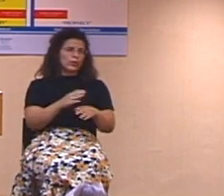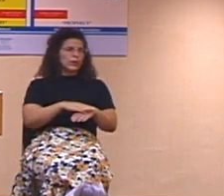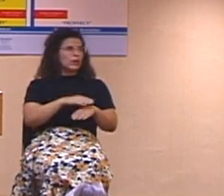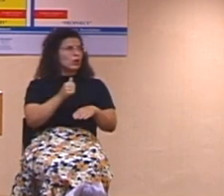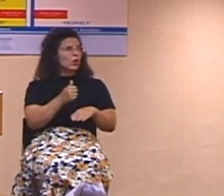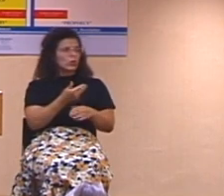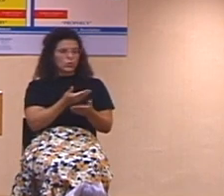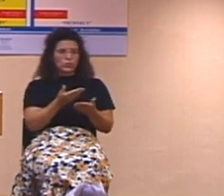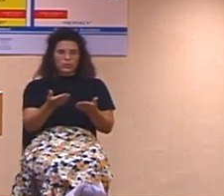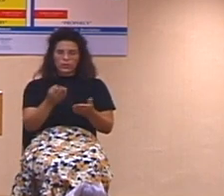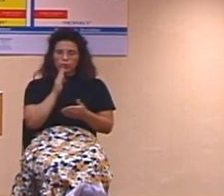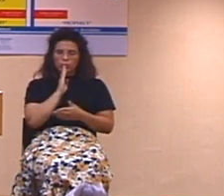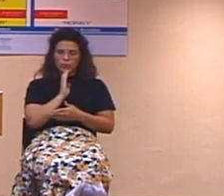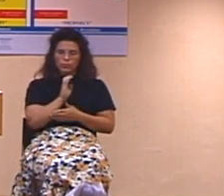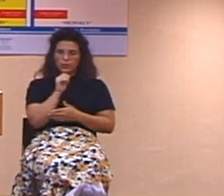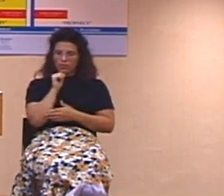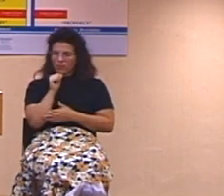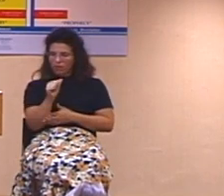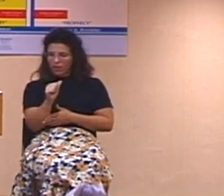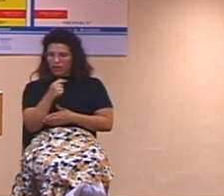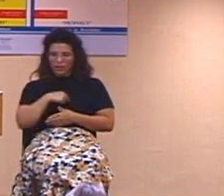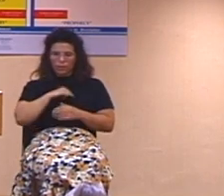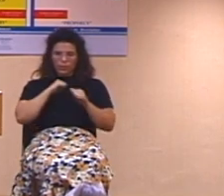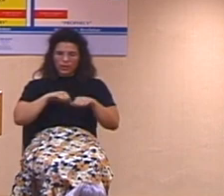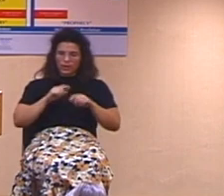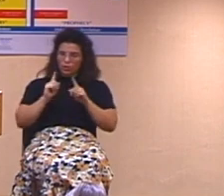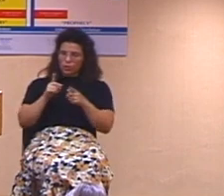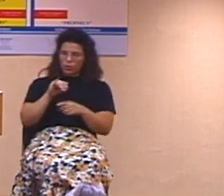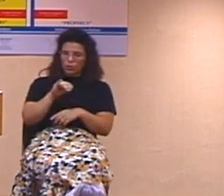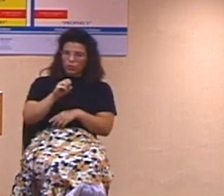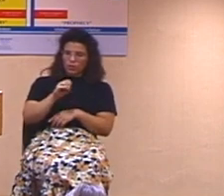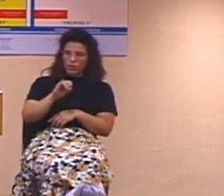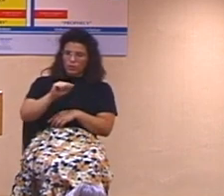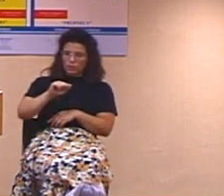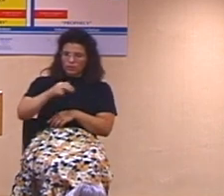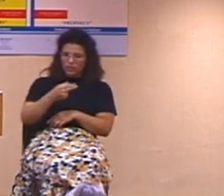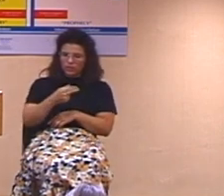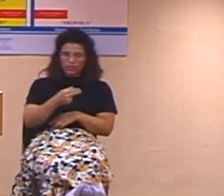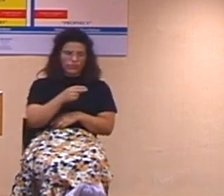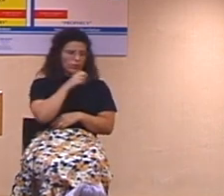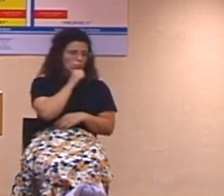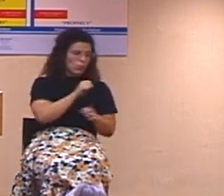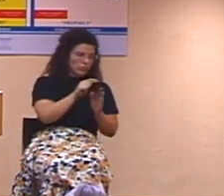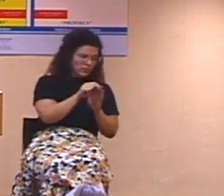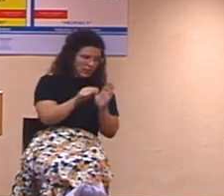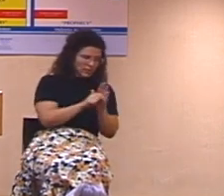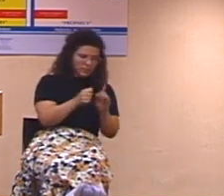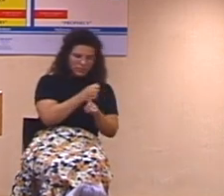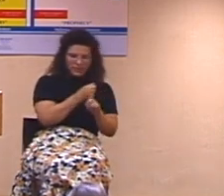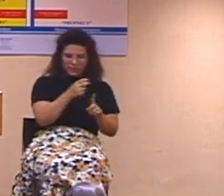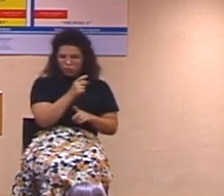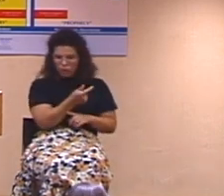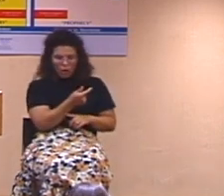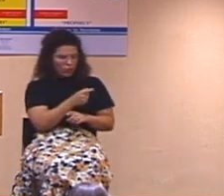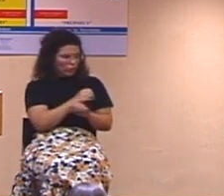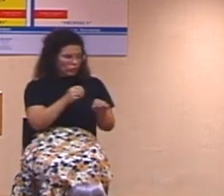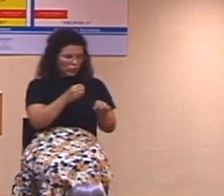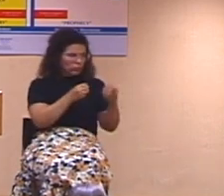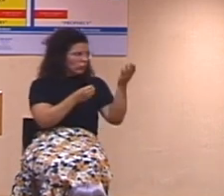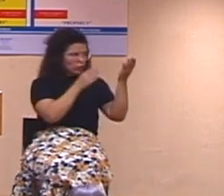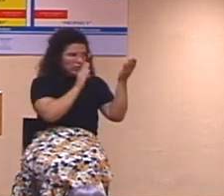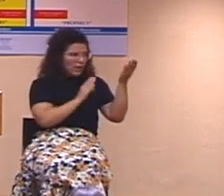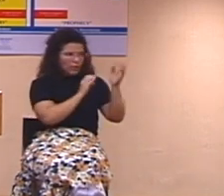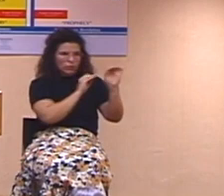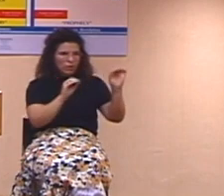those things which be not. Now, again, we could run to Isaiah, we could run to the Old Testament, we could beat the dog down that he's God and there's none like him and he can tell